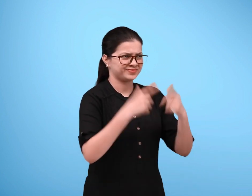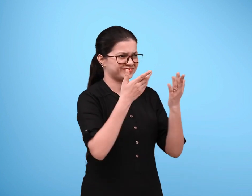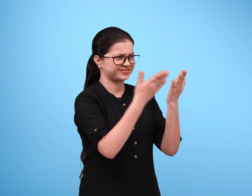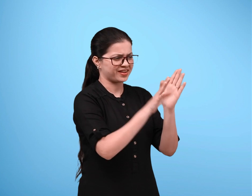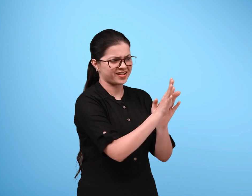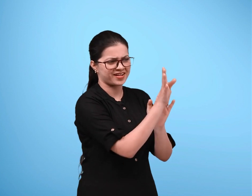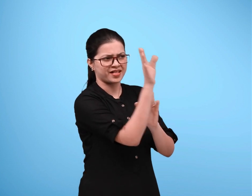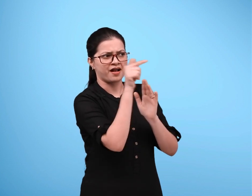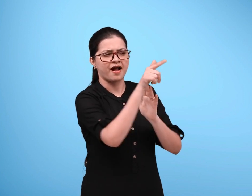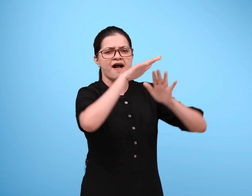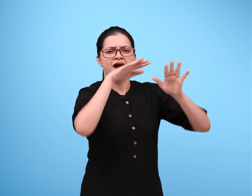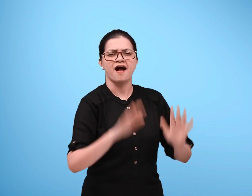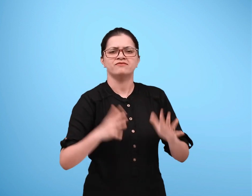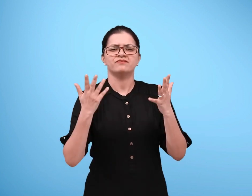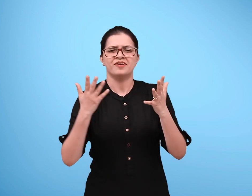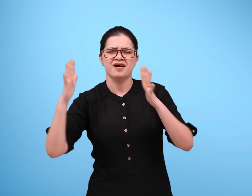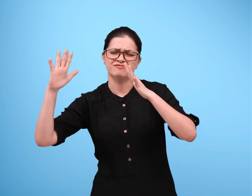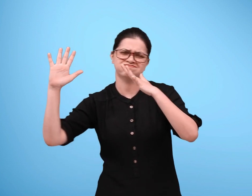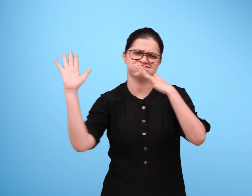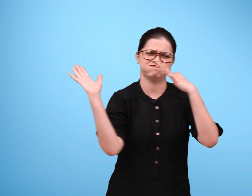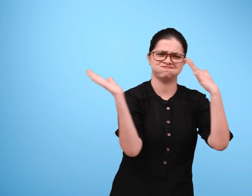A branch of a tree moving to and fro.